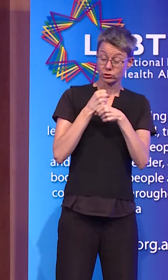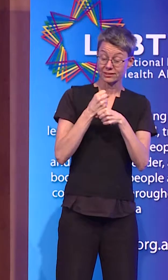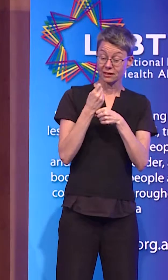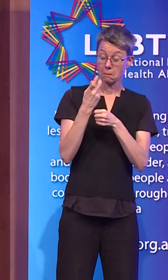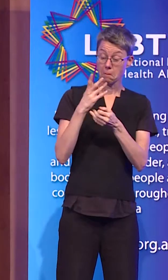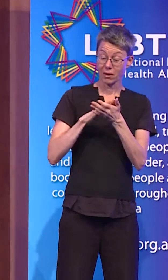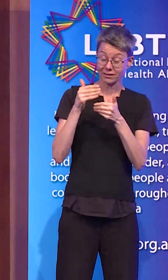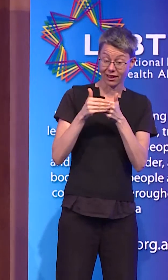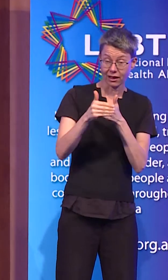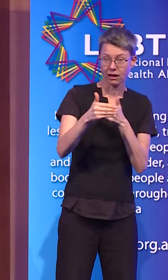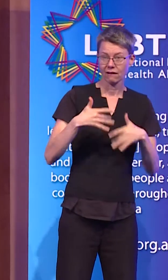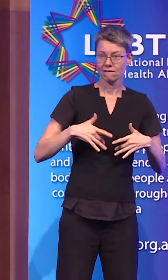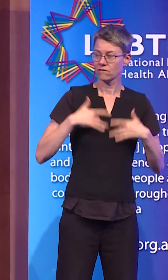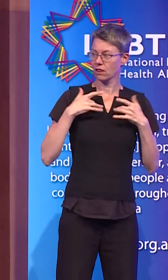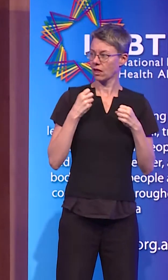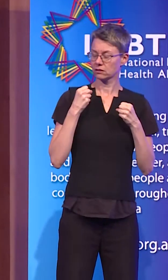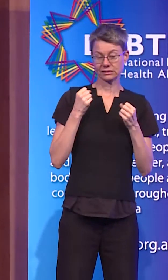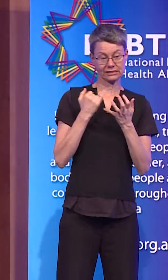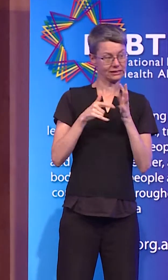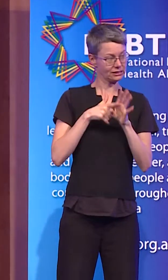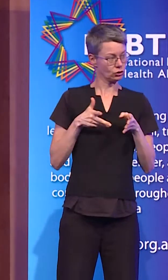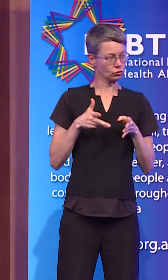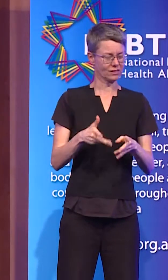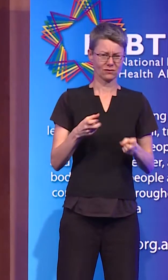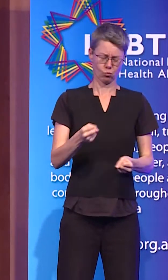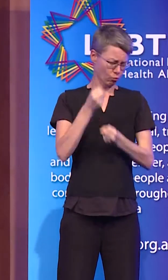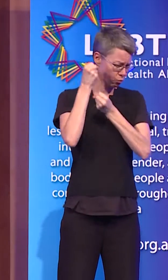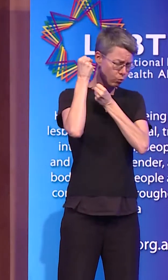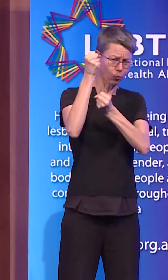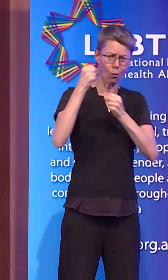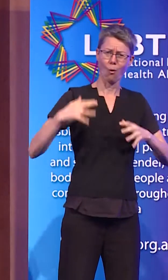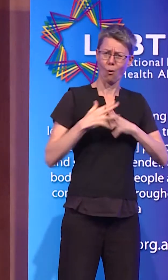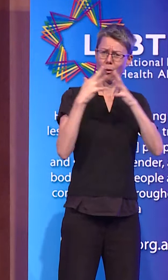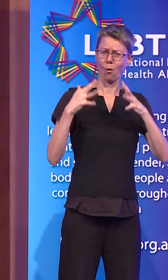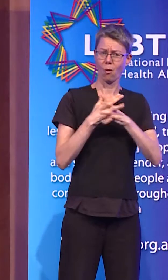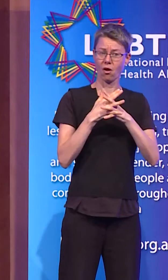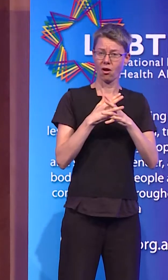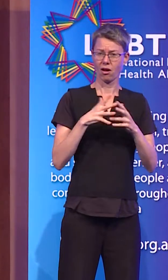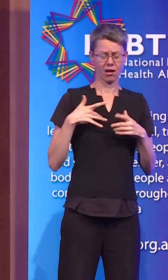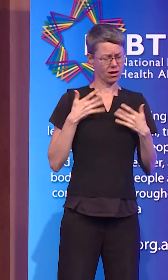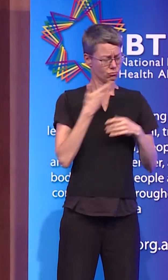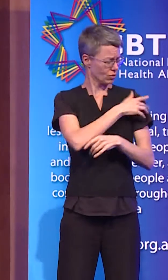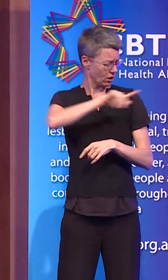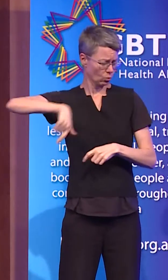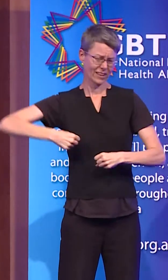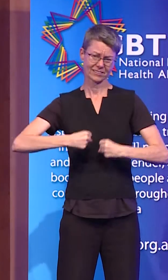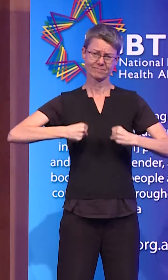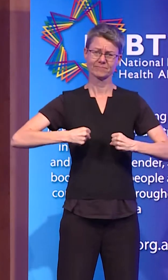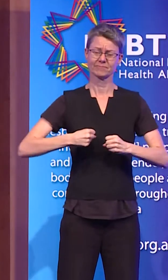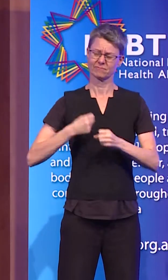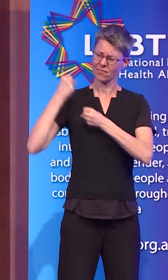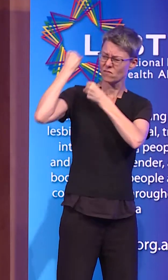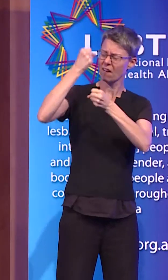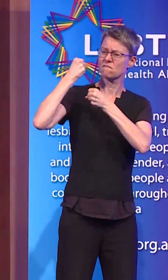like we were at war on the streets of Sydney. And I was proud to be one of those activists, arm in arm, out there, fighting the